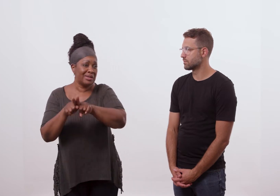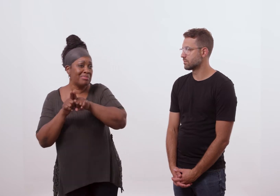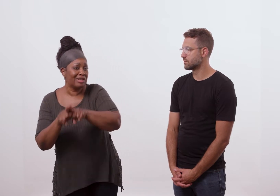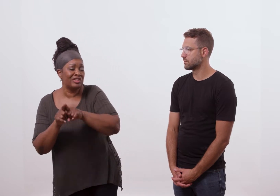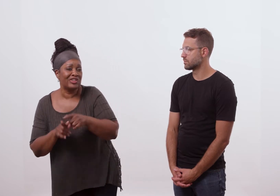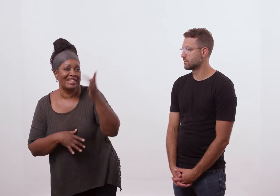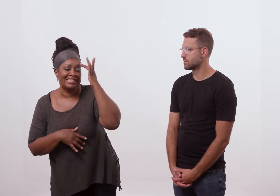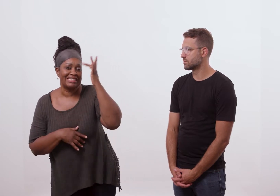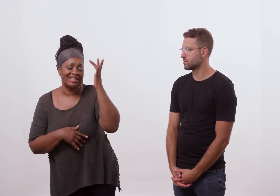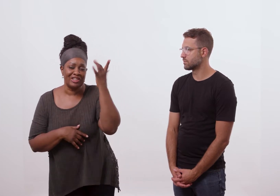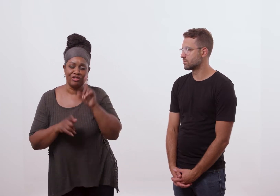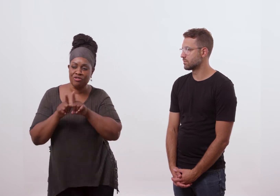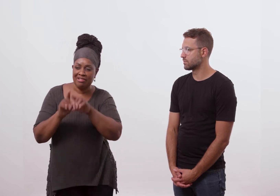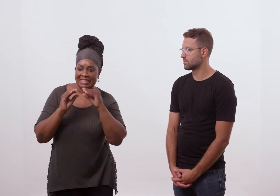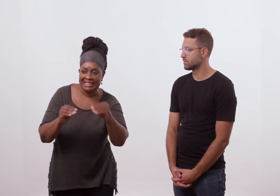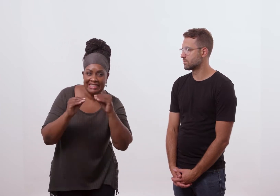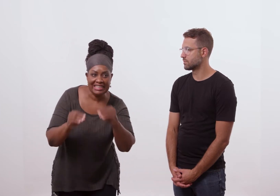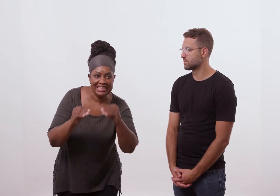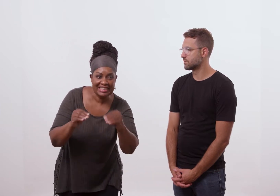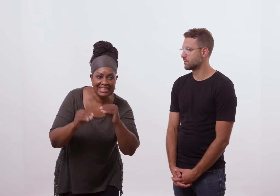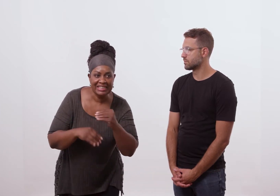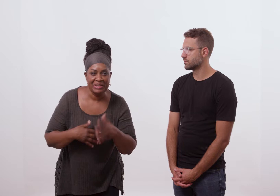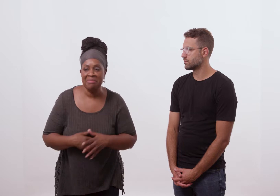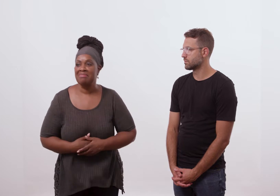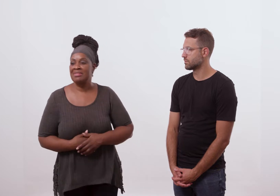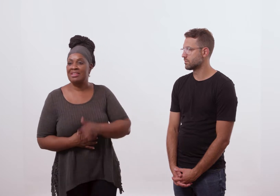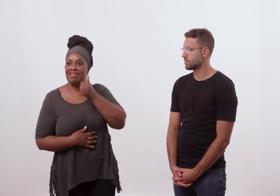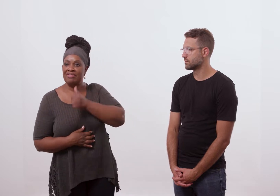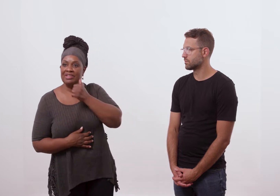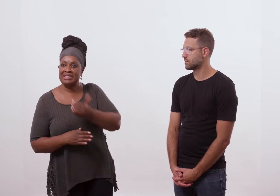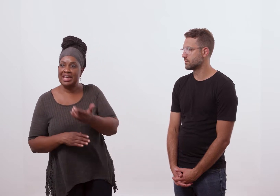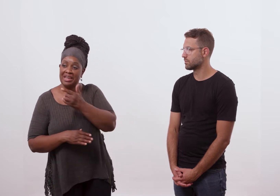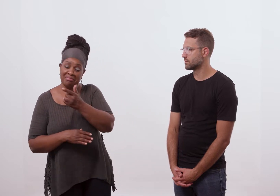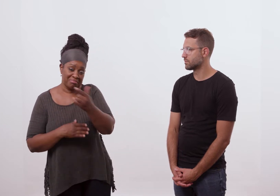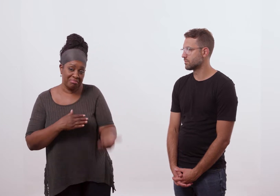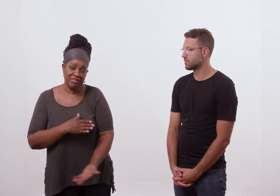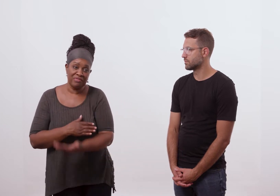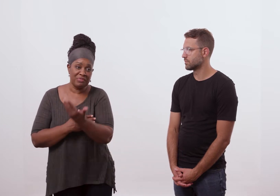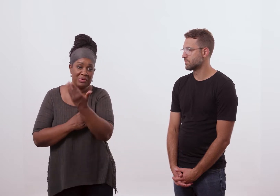Suntoucher. Observing that the sightless elder treks daily before sunrise up